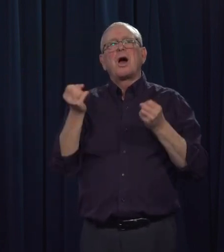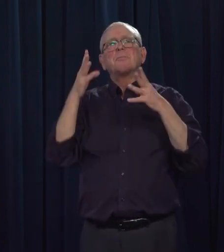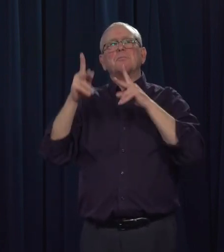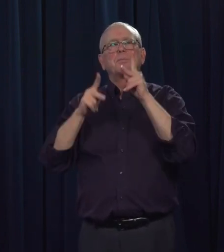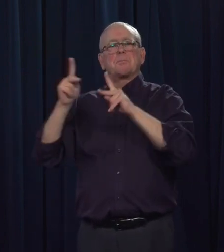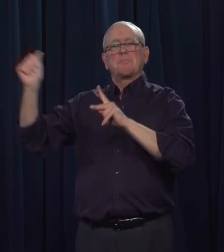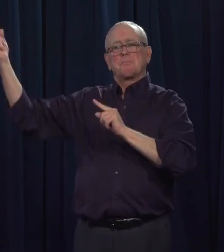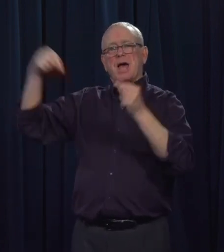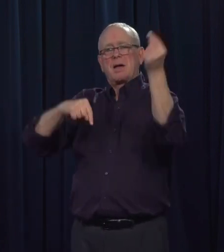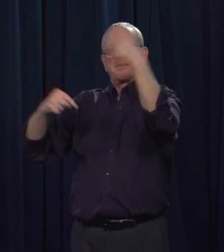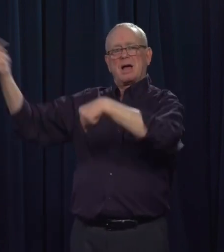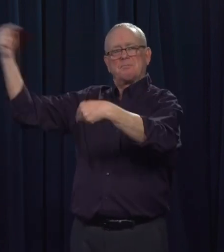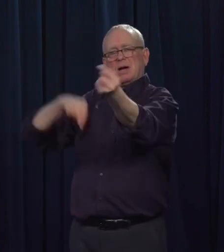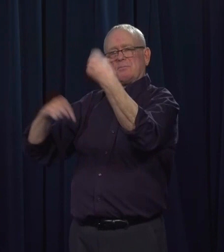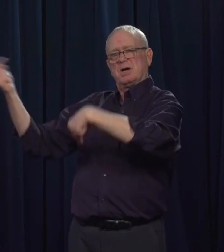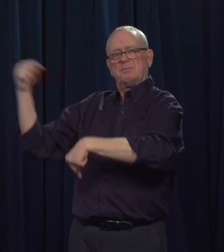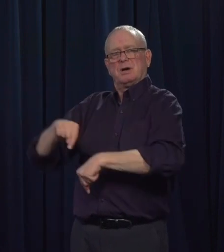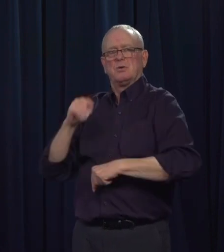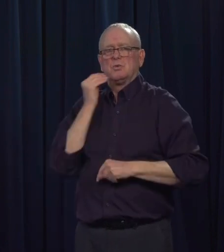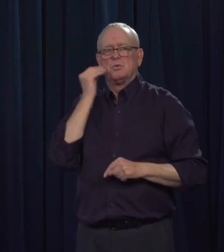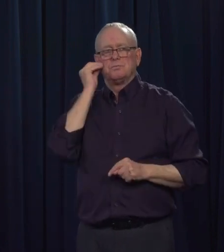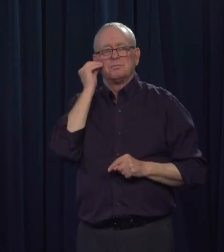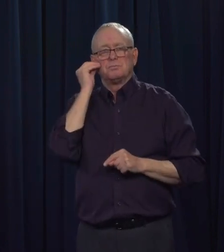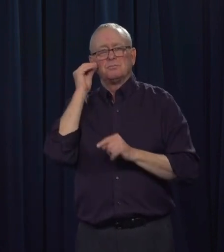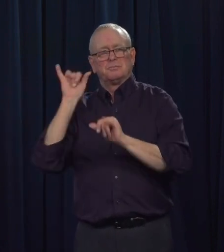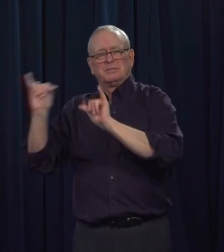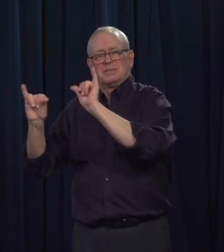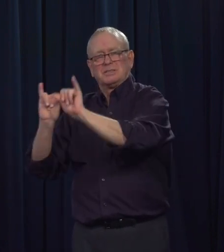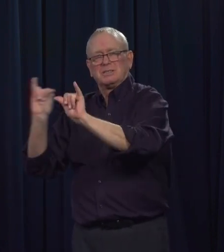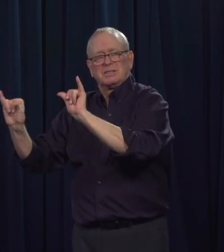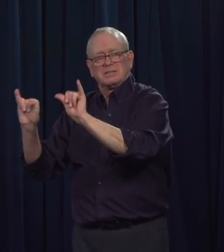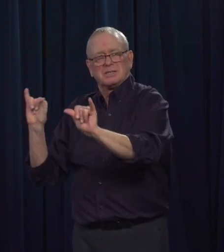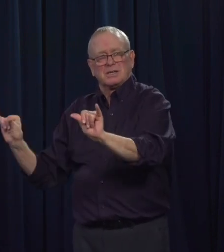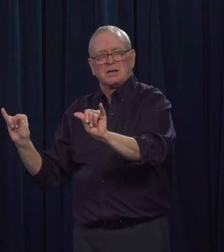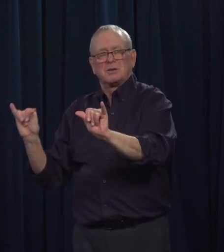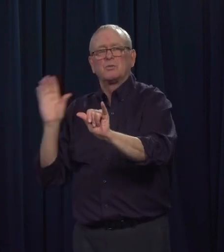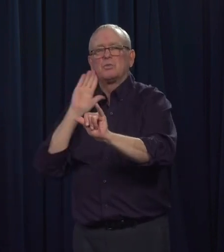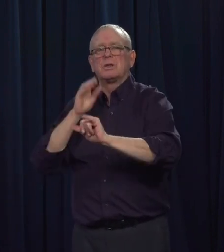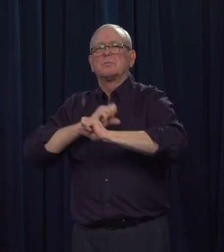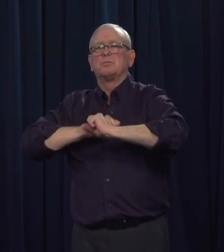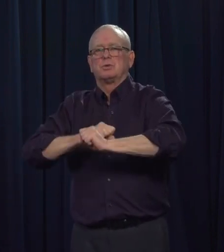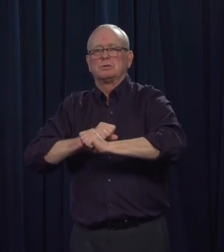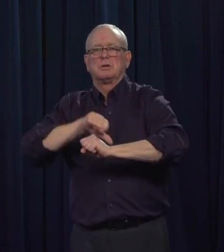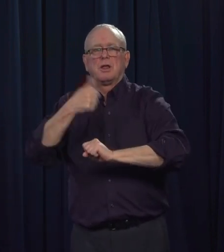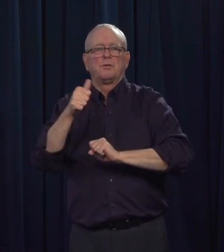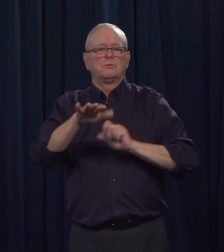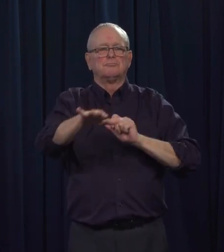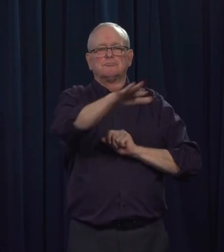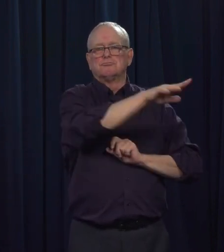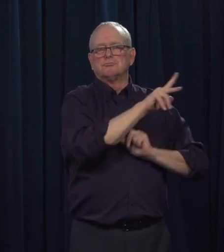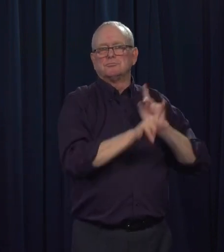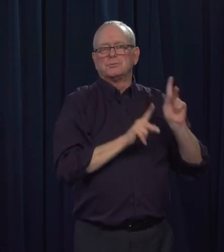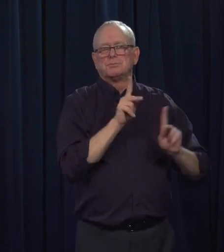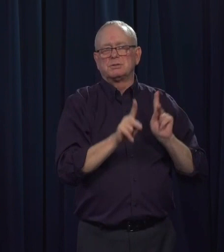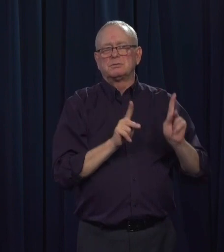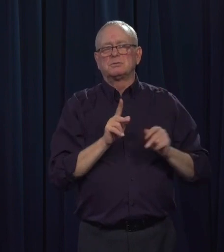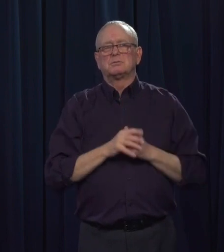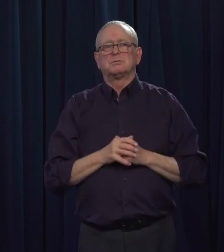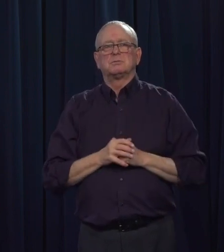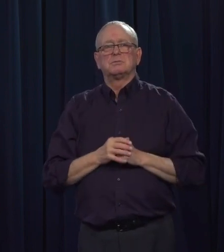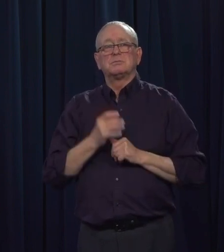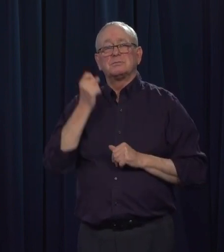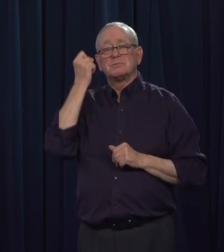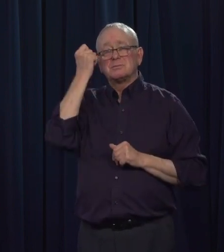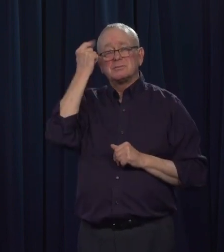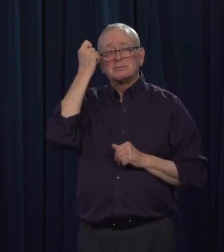to have them stay at home are sufficient to protect other Albertans. We only have so much testing capacity, and the